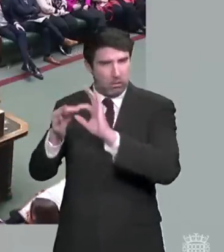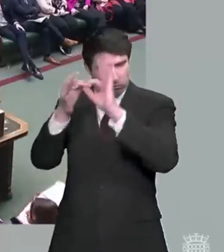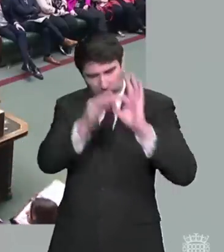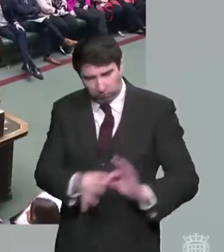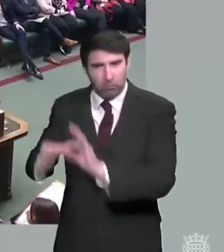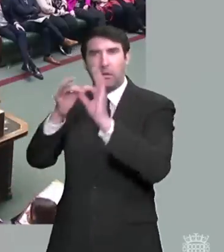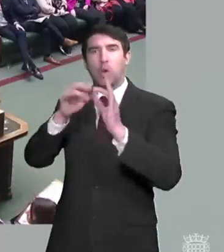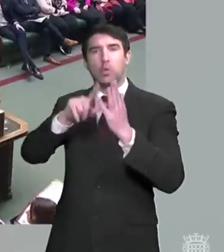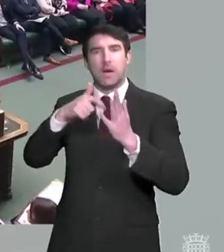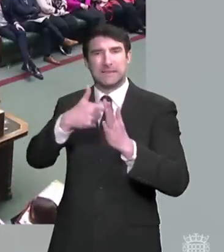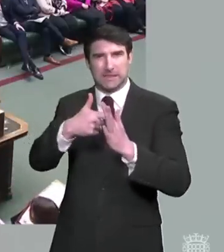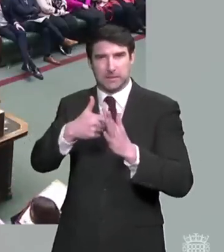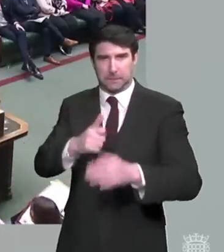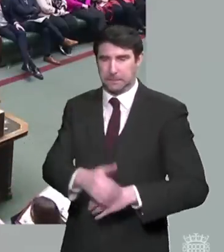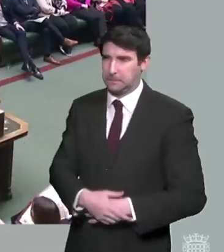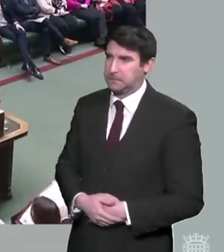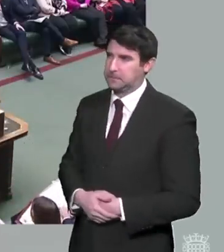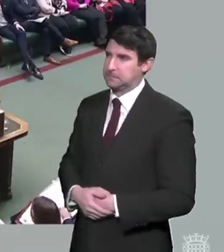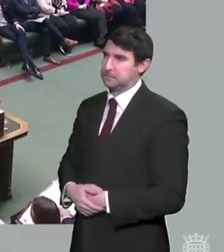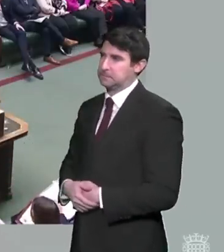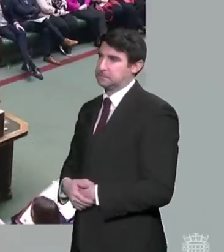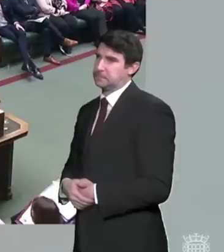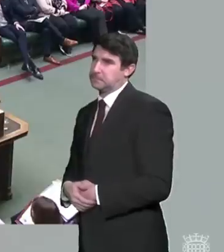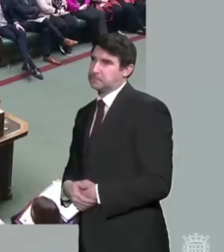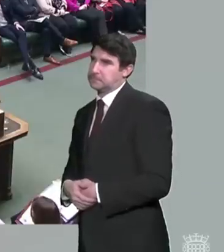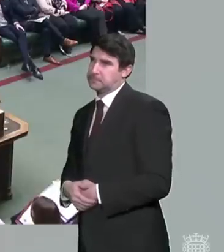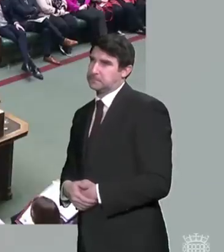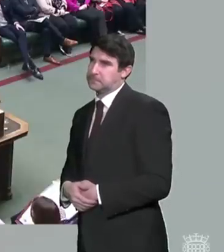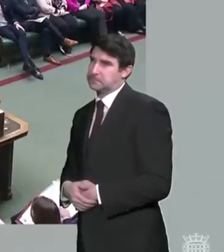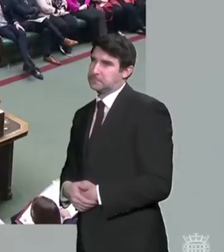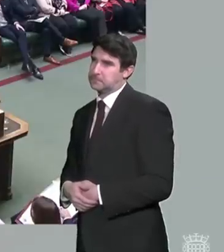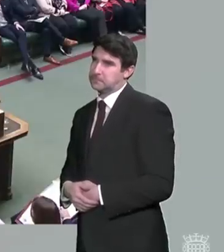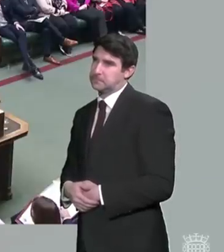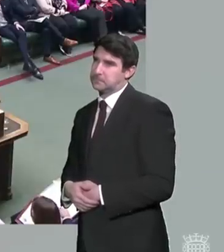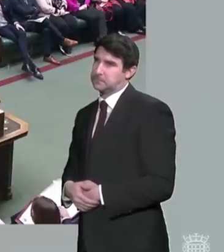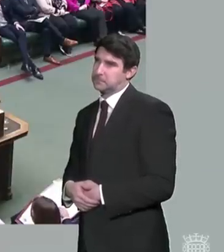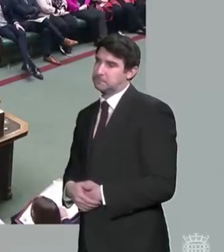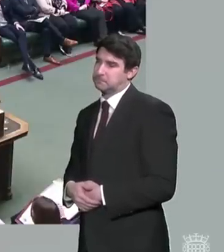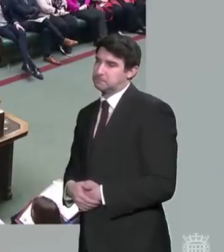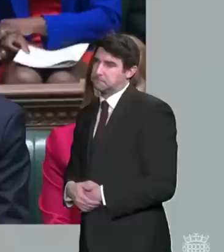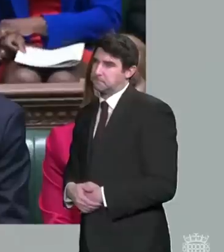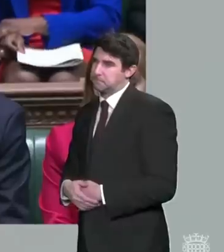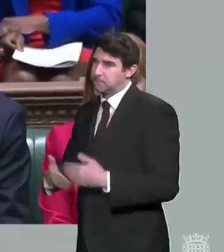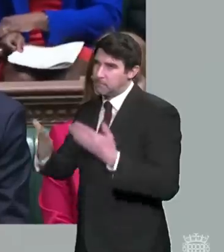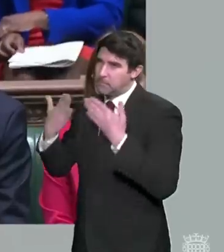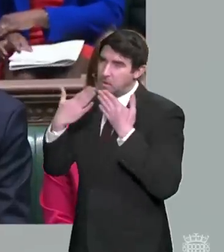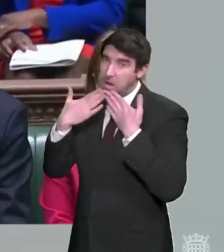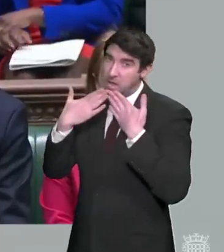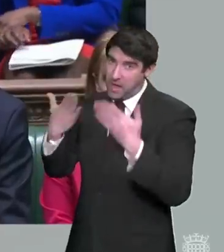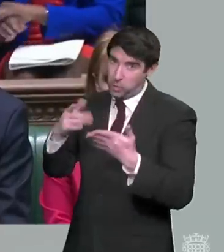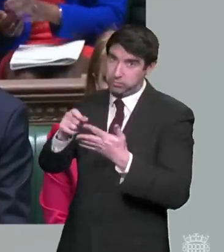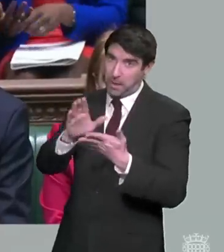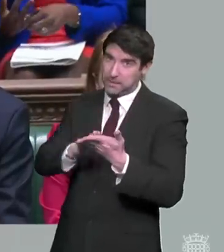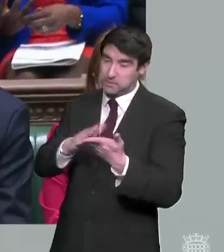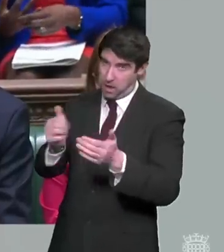he is the Right Honourable Keir Starmer. Thank you, Mr. Speaker, and I thank the Prime Minister for that answer, because every time Putin